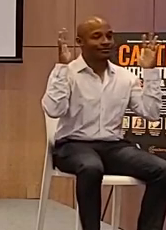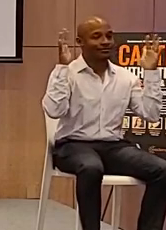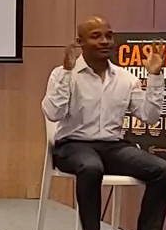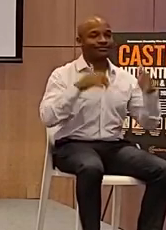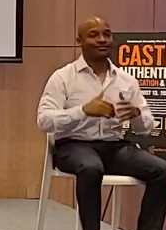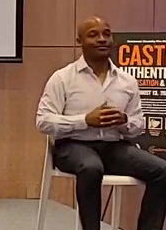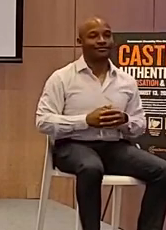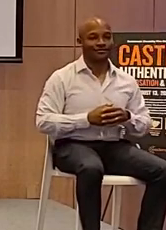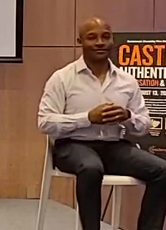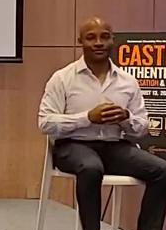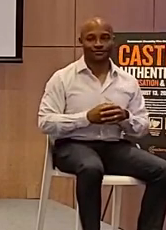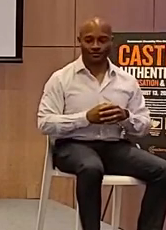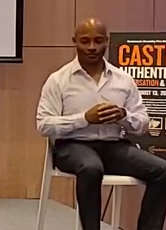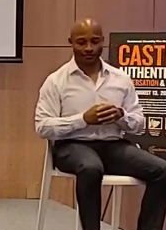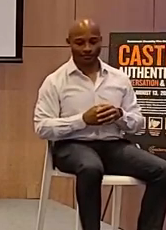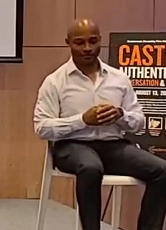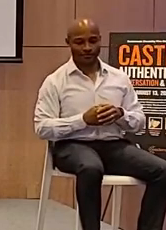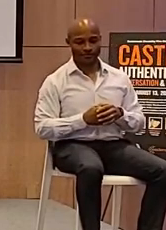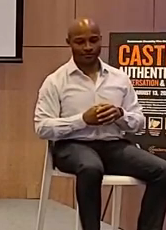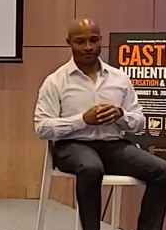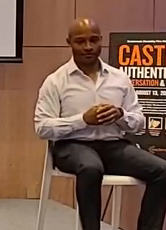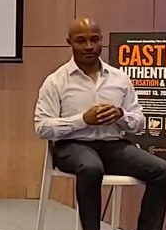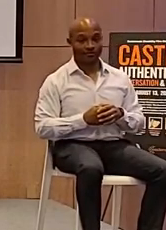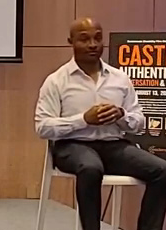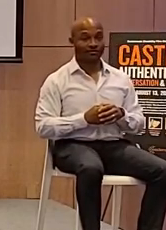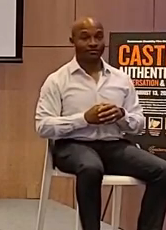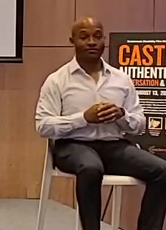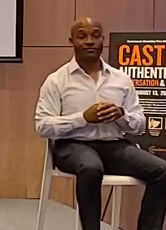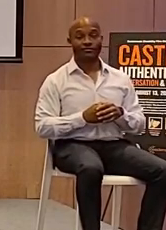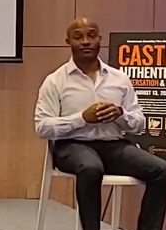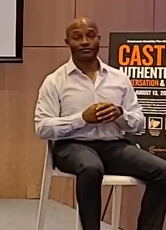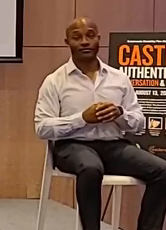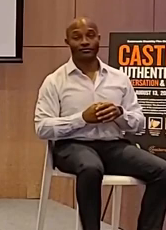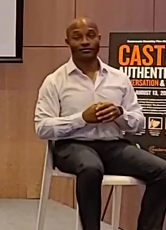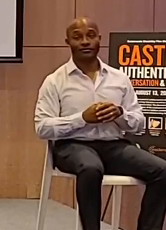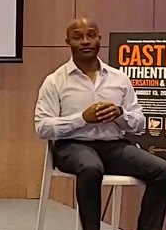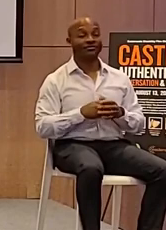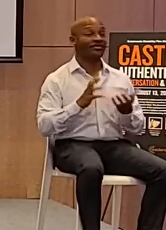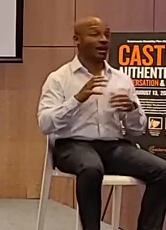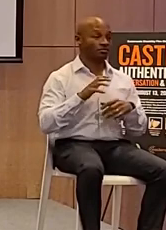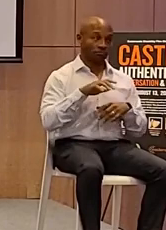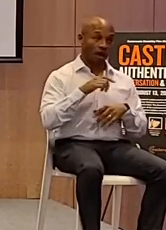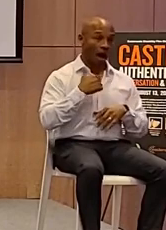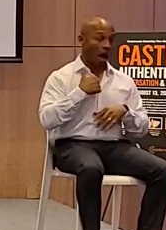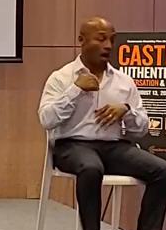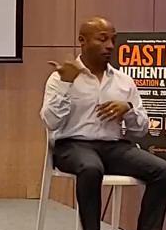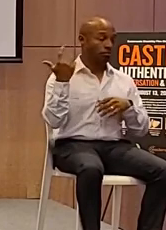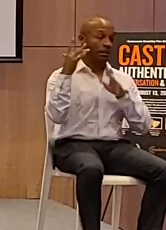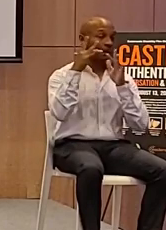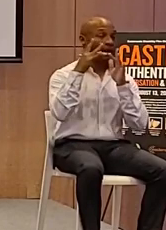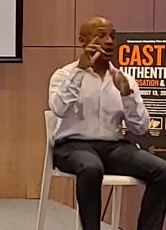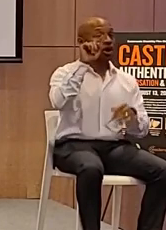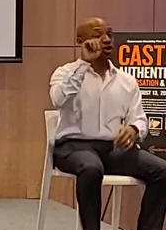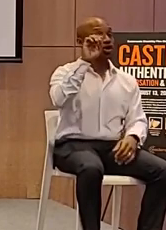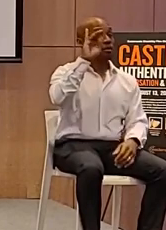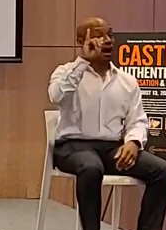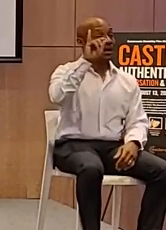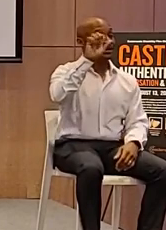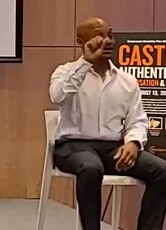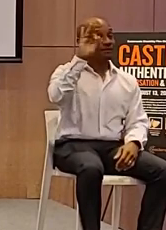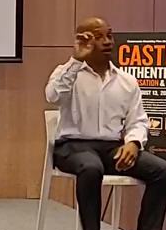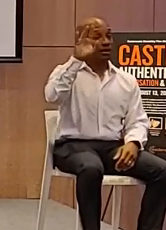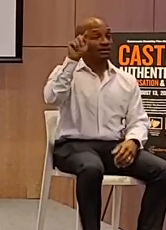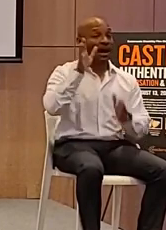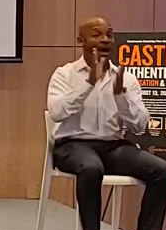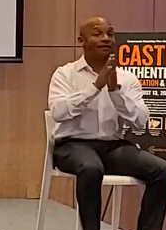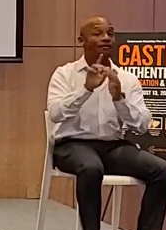I can't tell you how many times I've contacted Tobias Forrest and asked him for people, or you know, looking for neurodiverse people